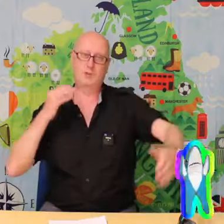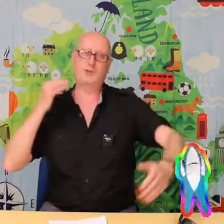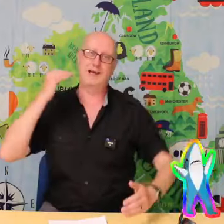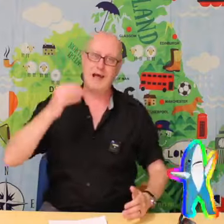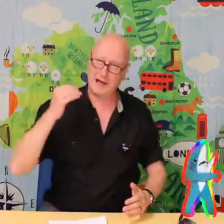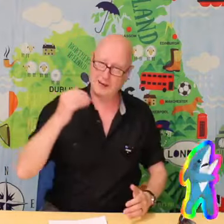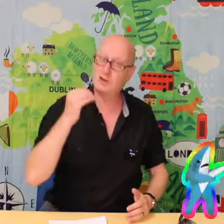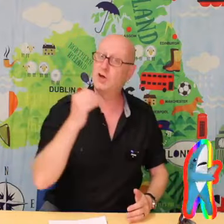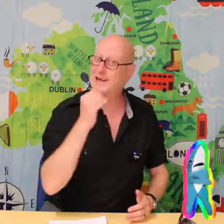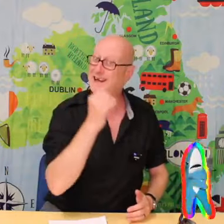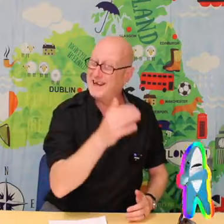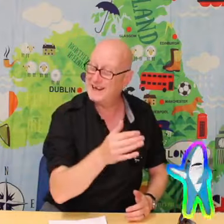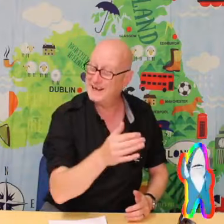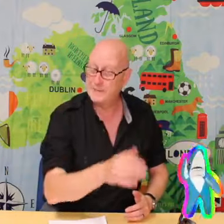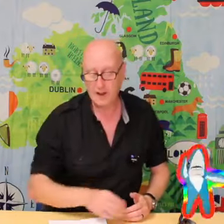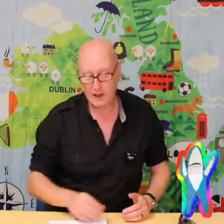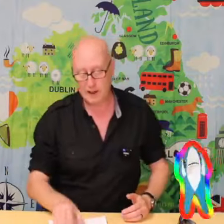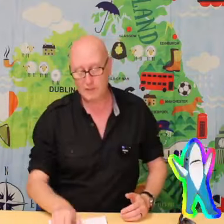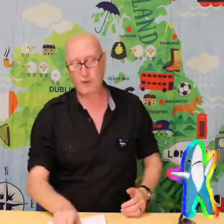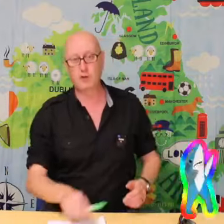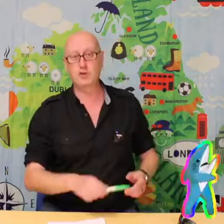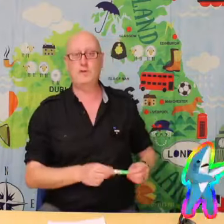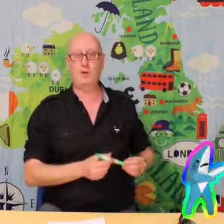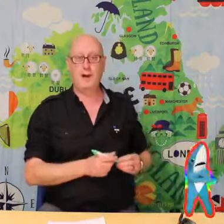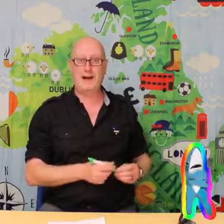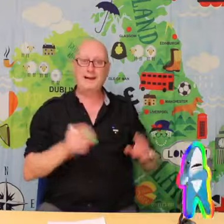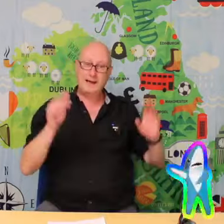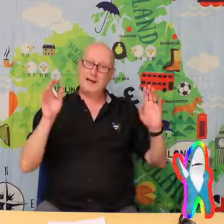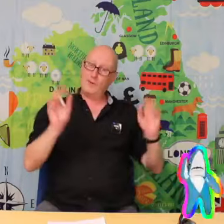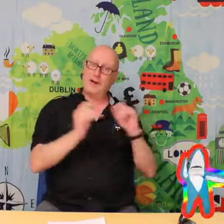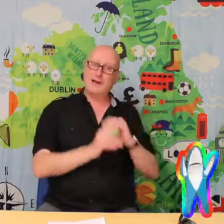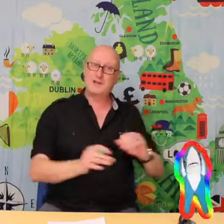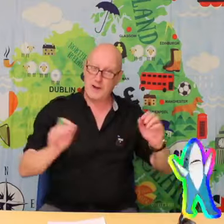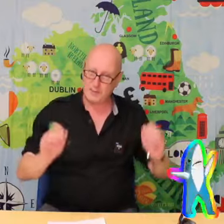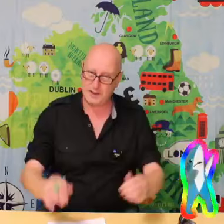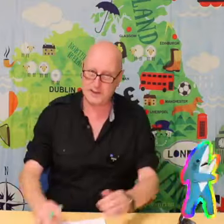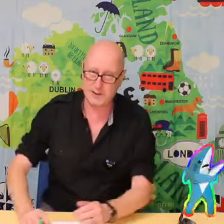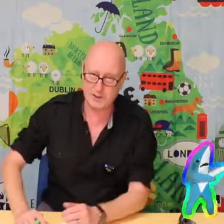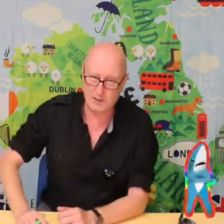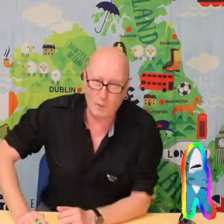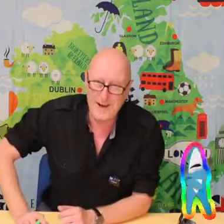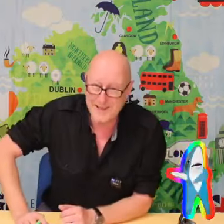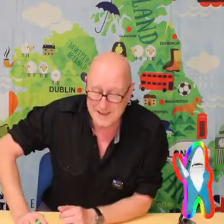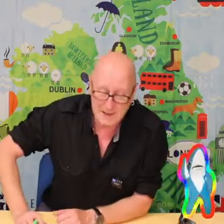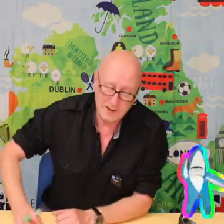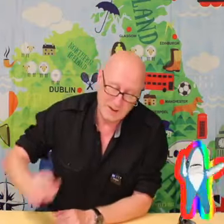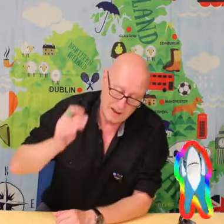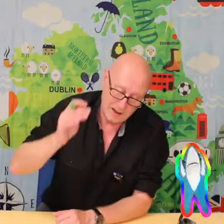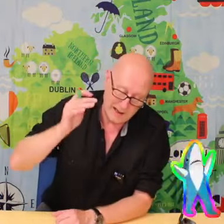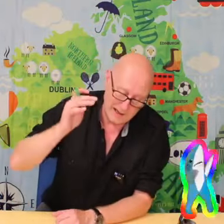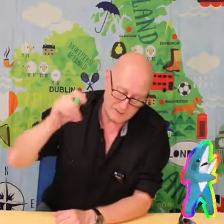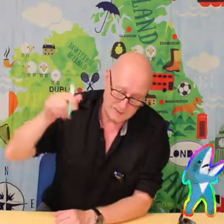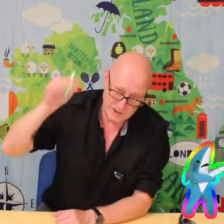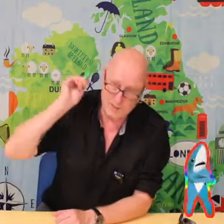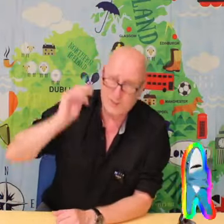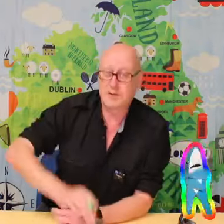you electronically. Yep. For those of you who are, and I realise not everybody attends on Wednesdays, the same sort of